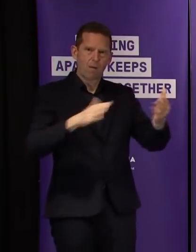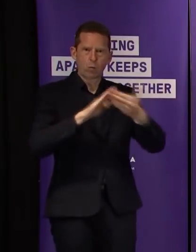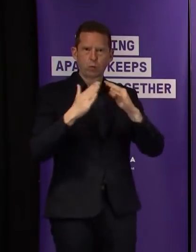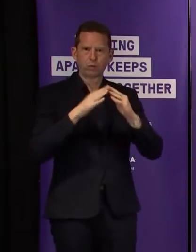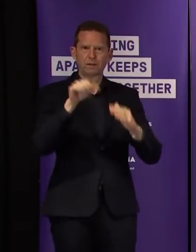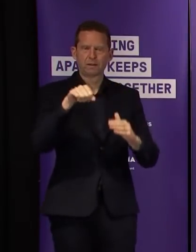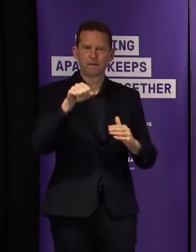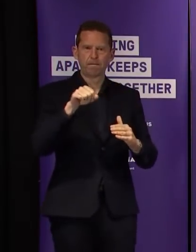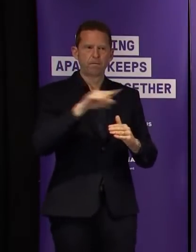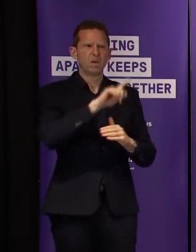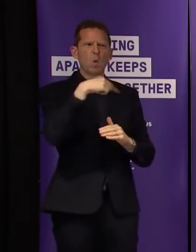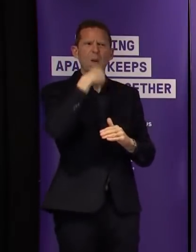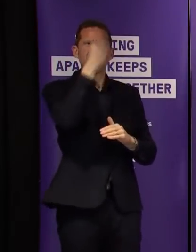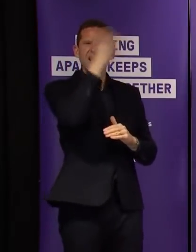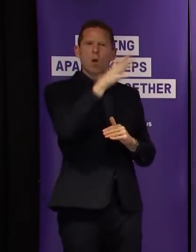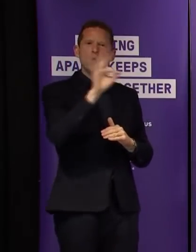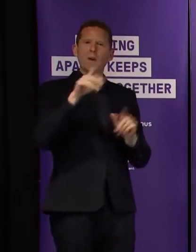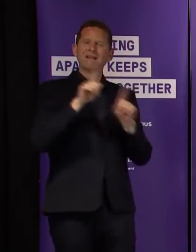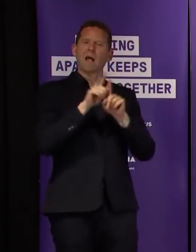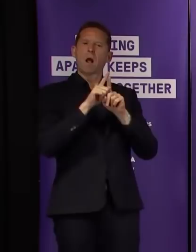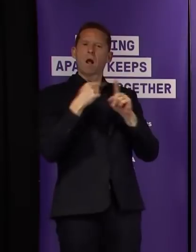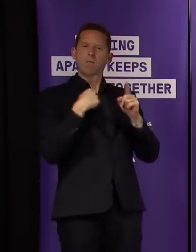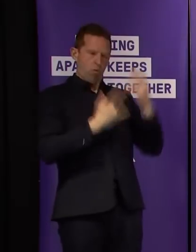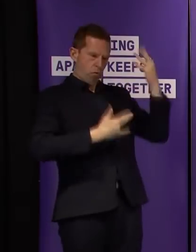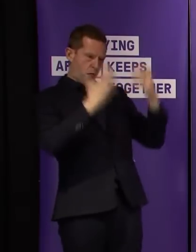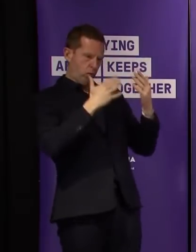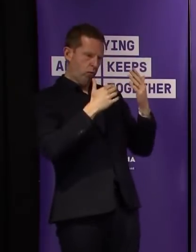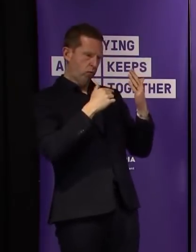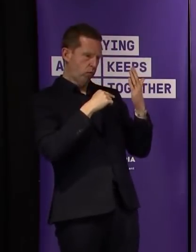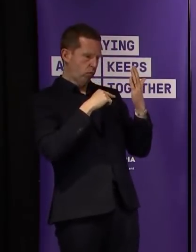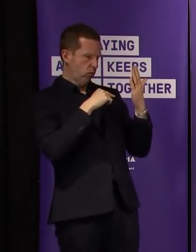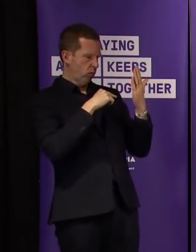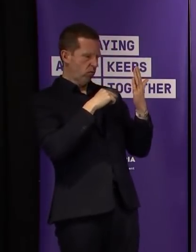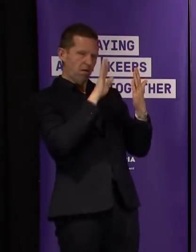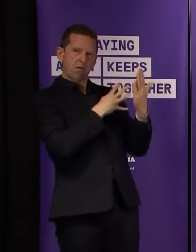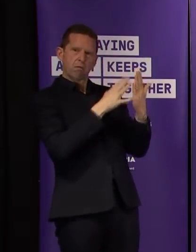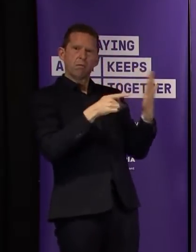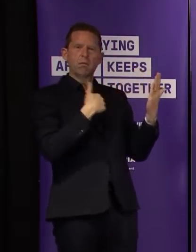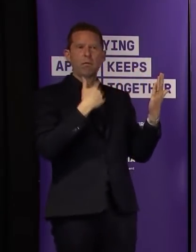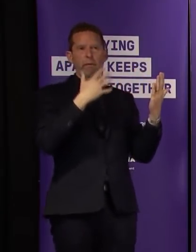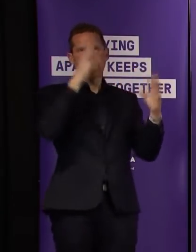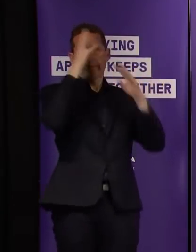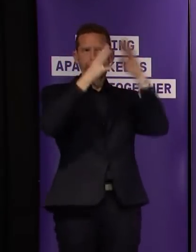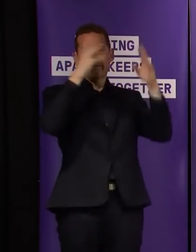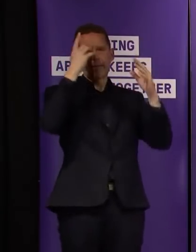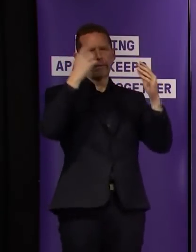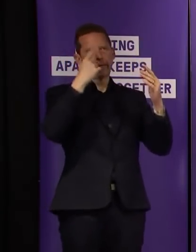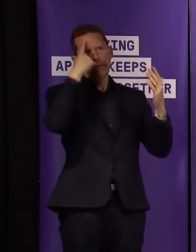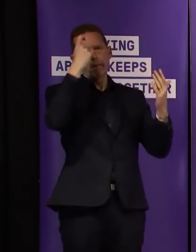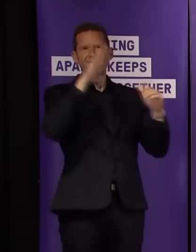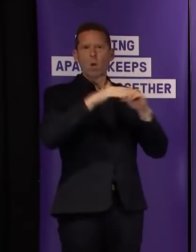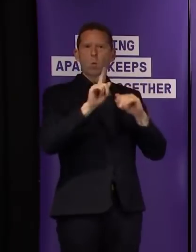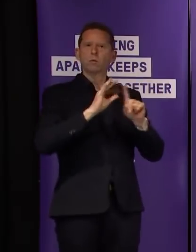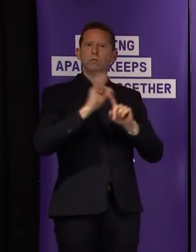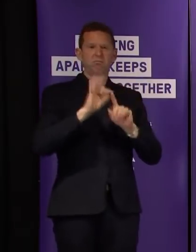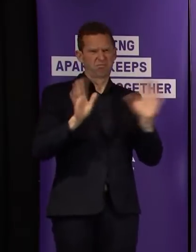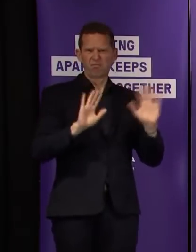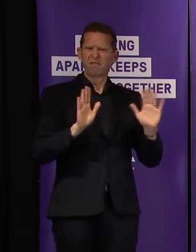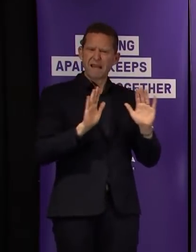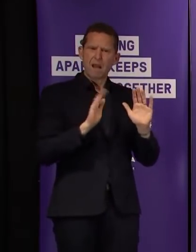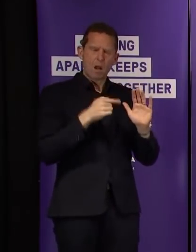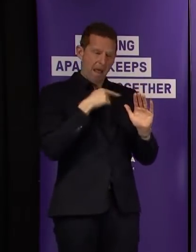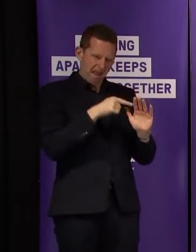this based on some unrealistic improvement. Any improvements that are made, and I think they'll be at the margins,